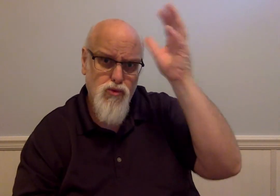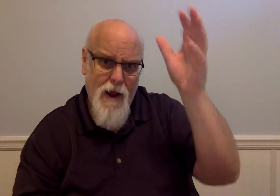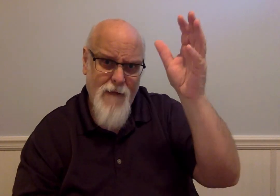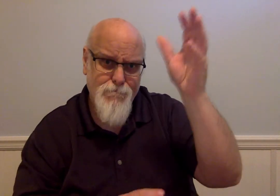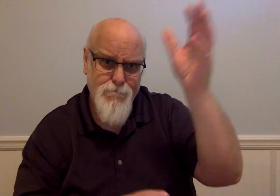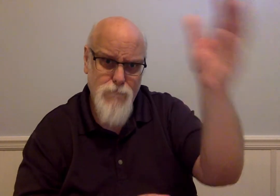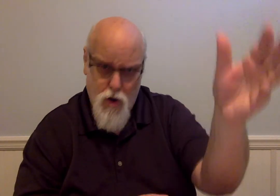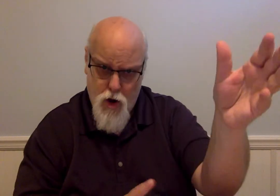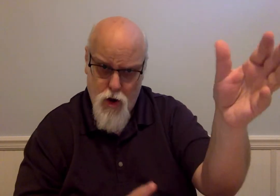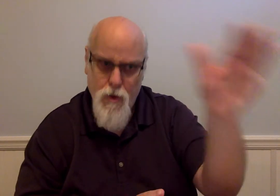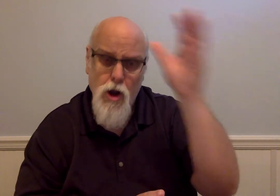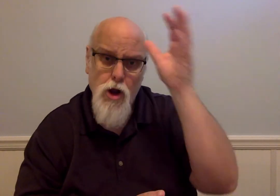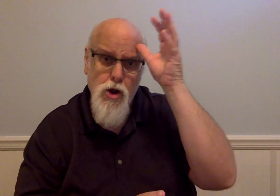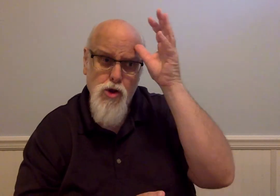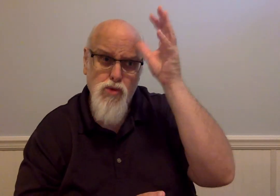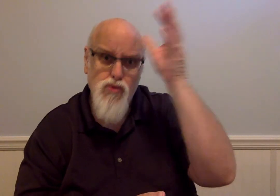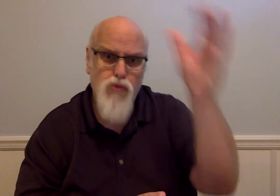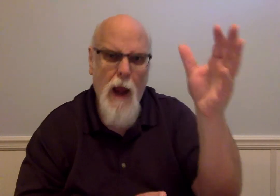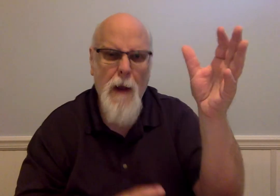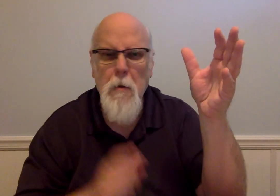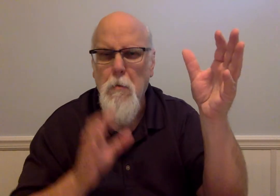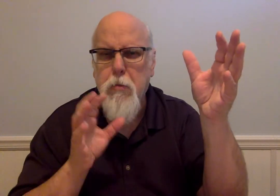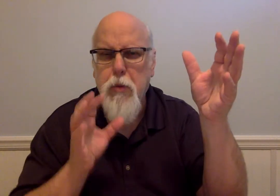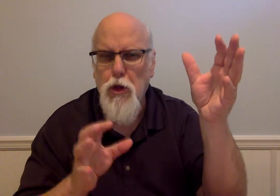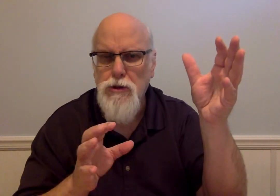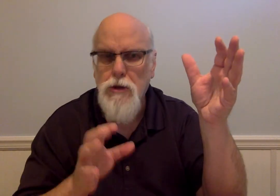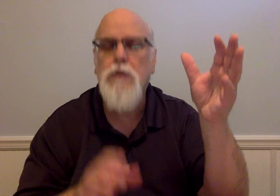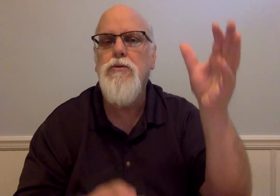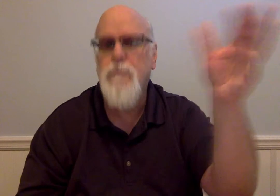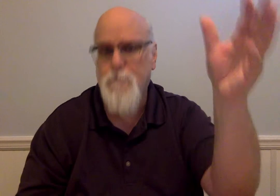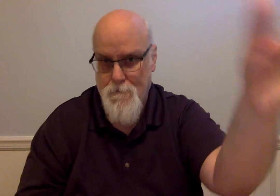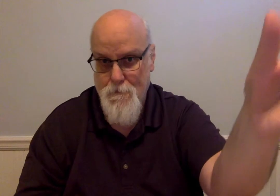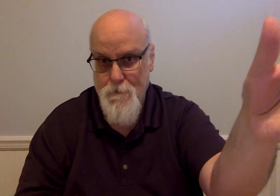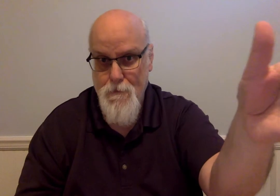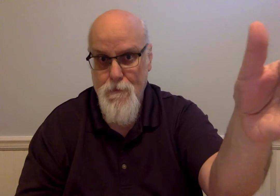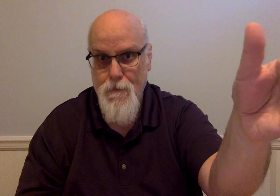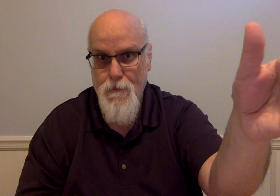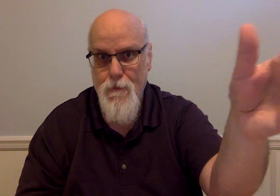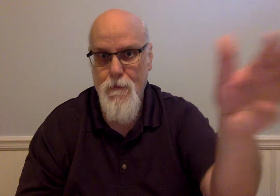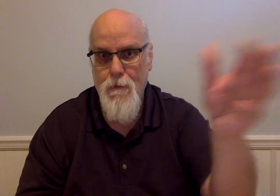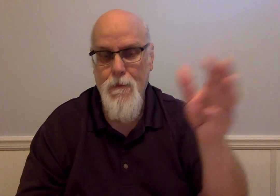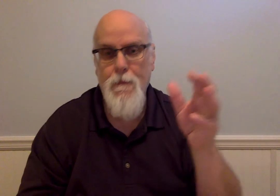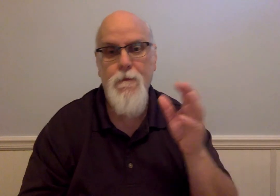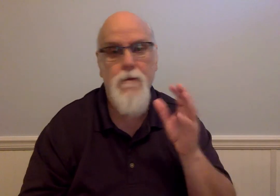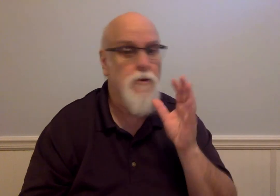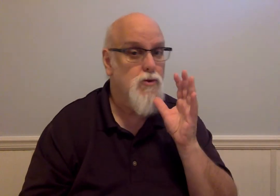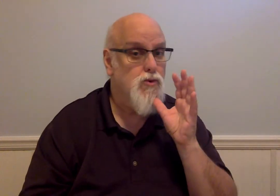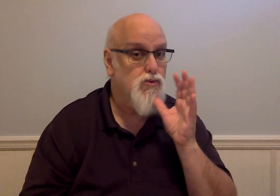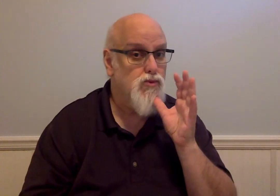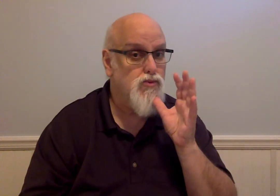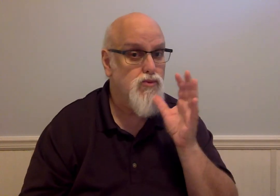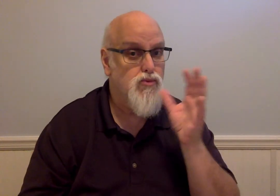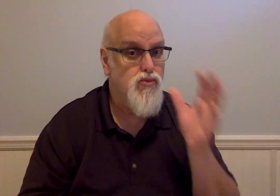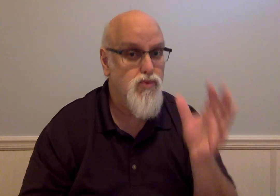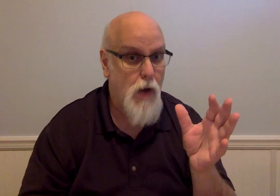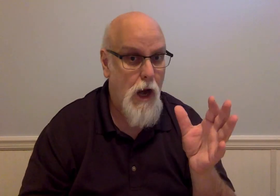So grandfather comes out twice. Great grandfather, it's 1 more. So you come out once and then you do that double bounce.